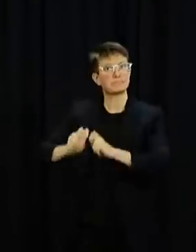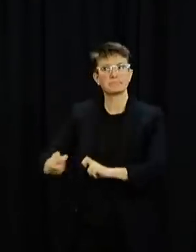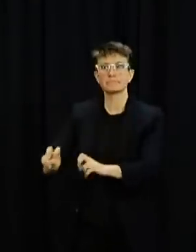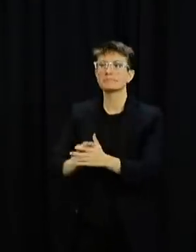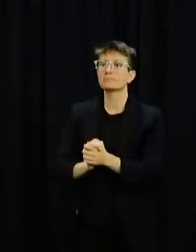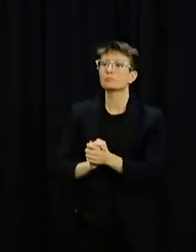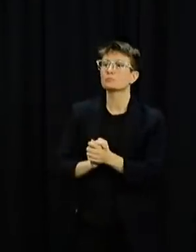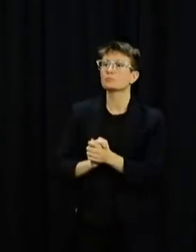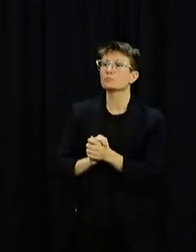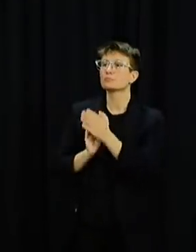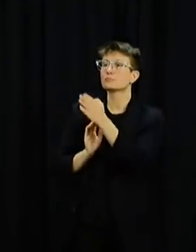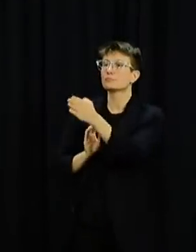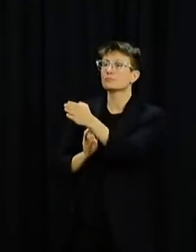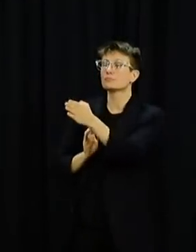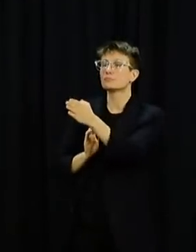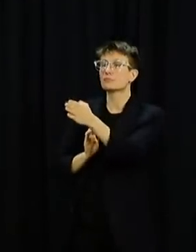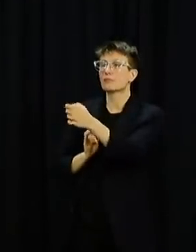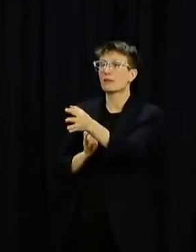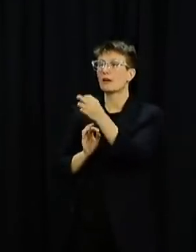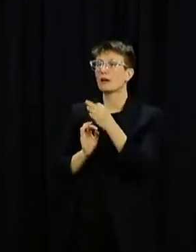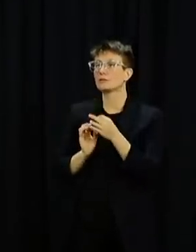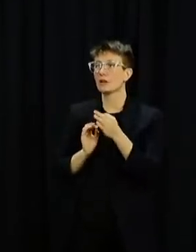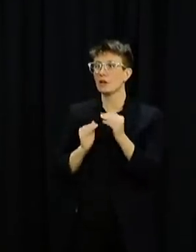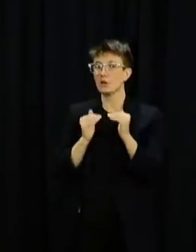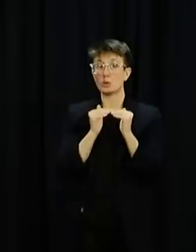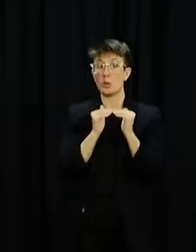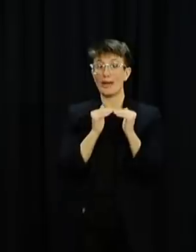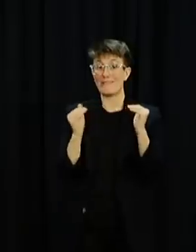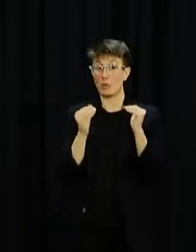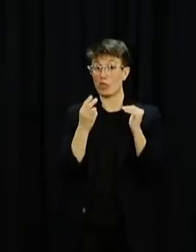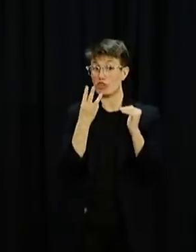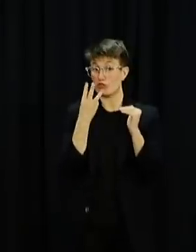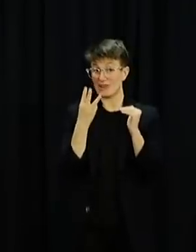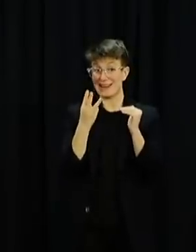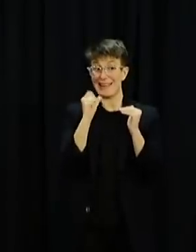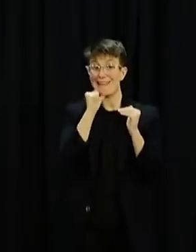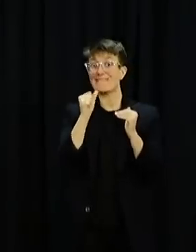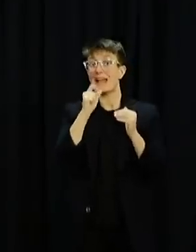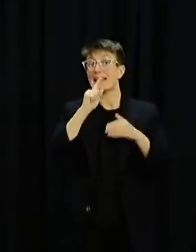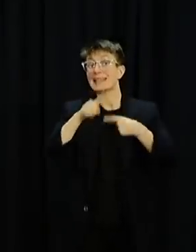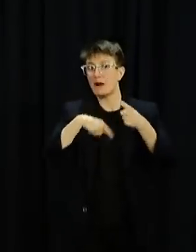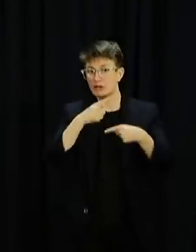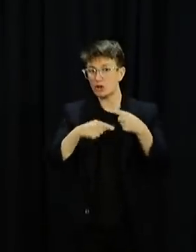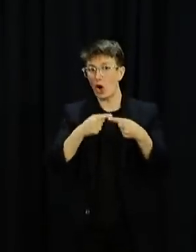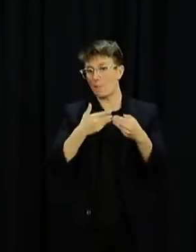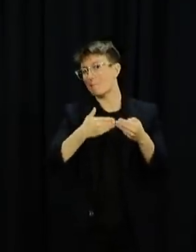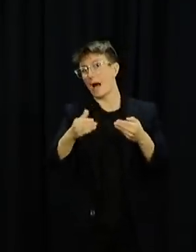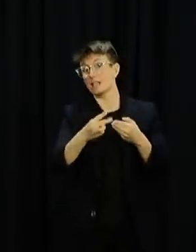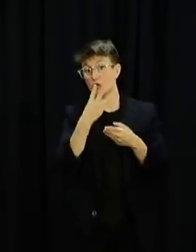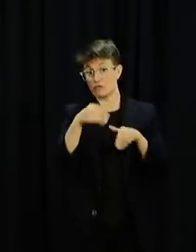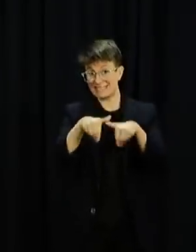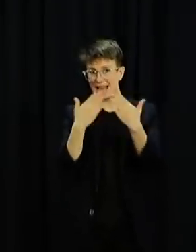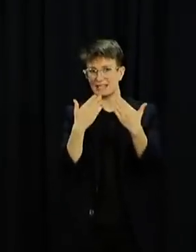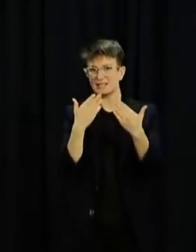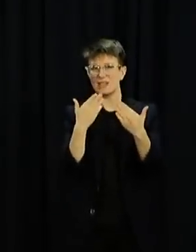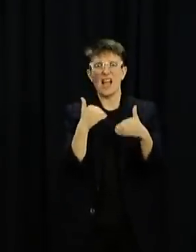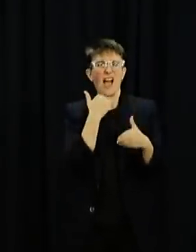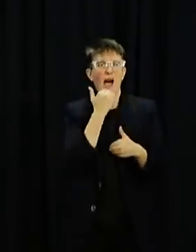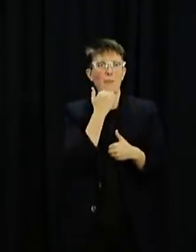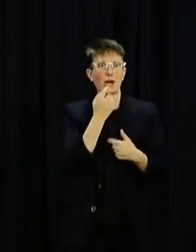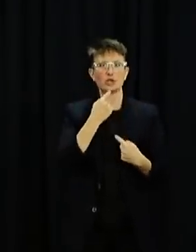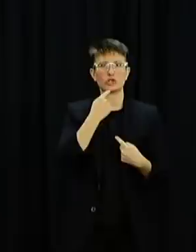If level 3 is extended beyond midnight Friday, what sort of notice will you be able to give Aucklanders? Like